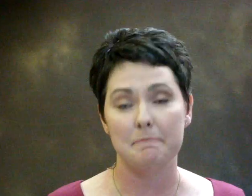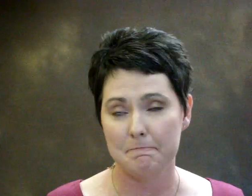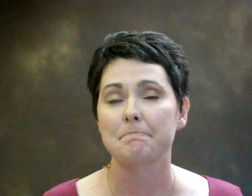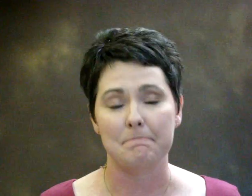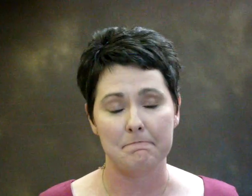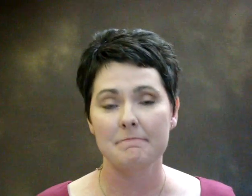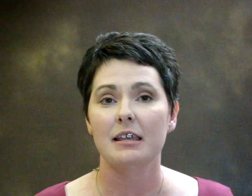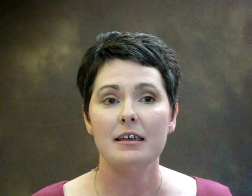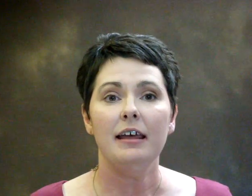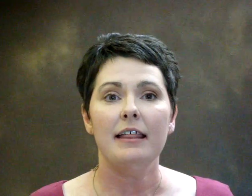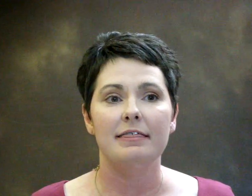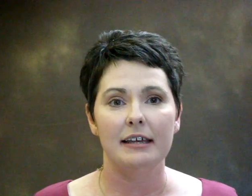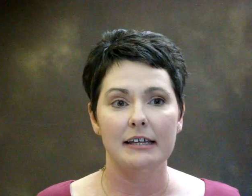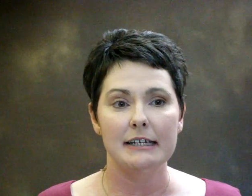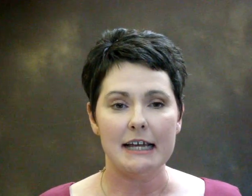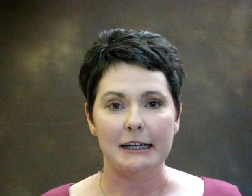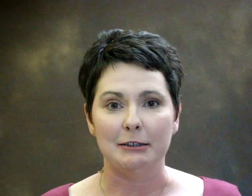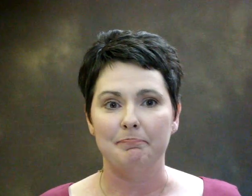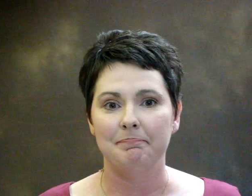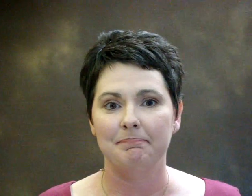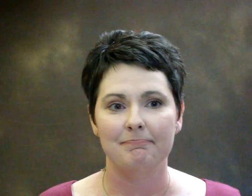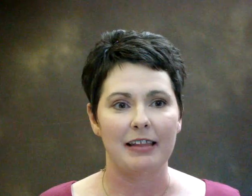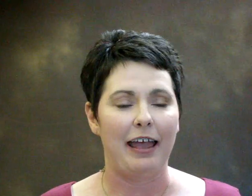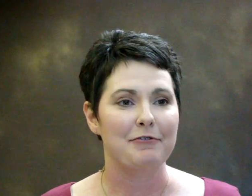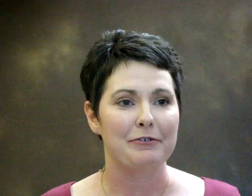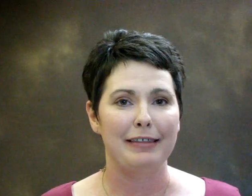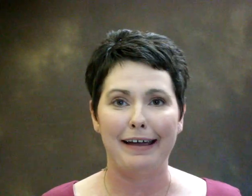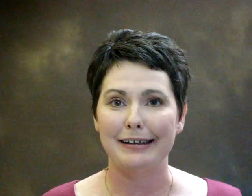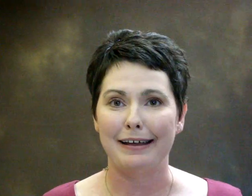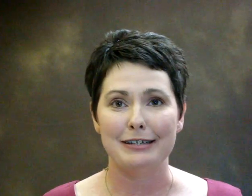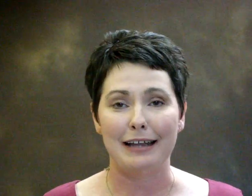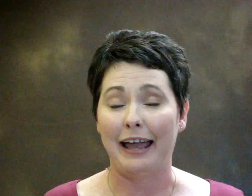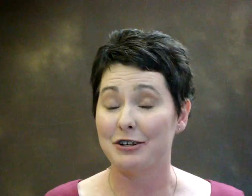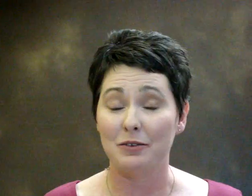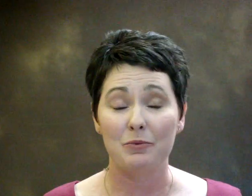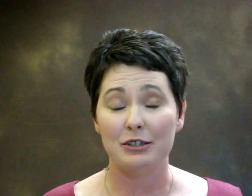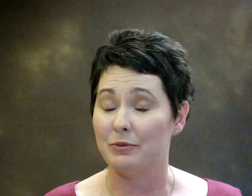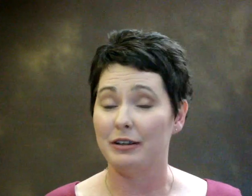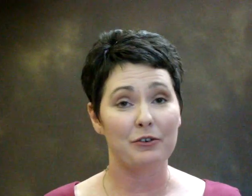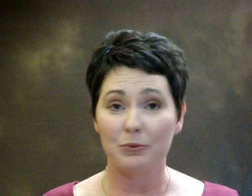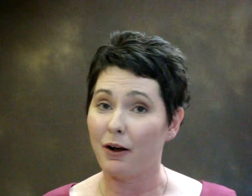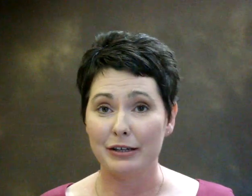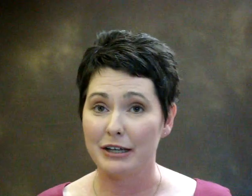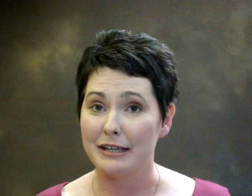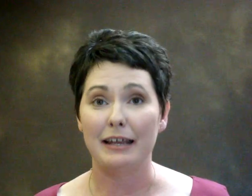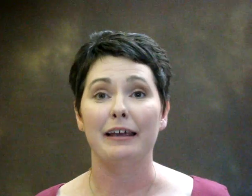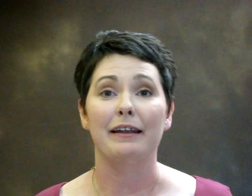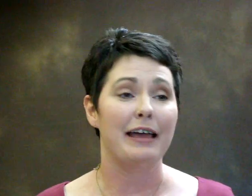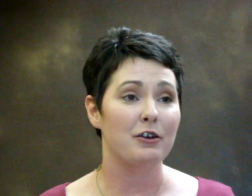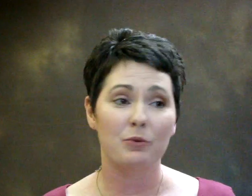Okay. All right. Then after that, I actually went to another neurologist, and that